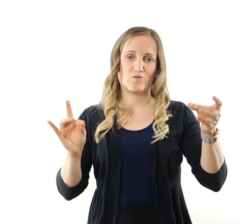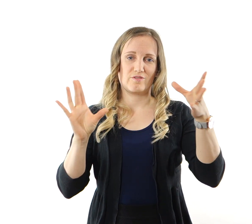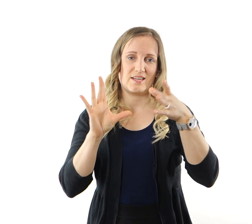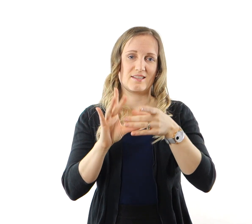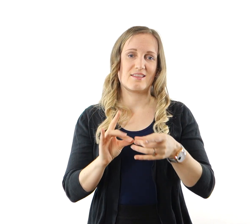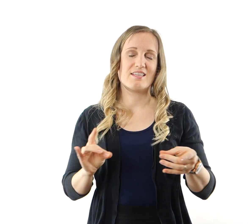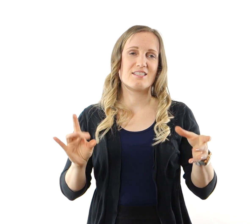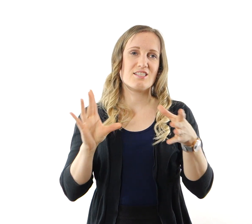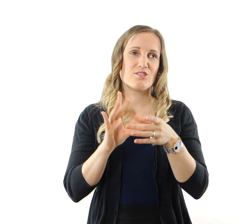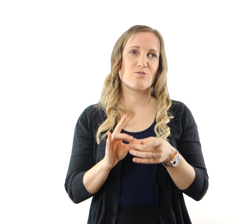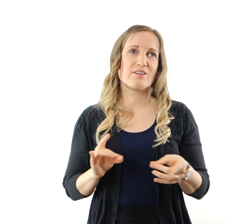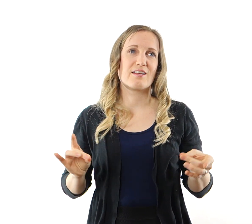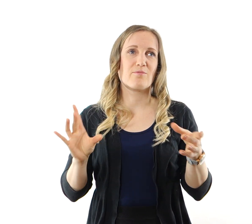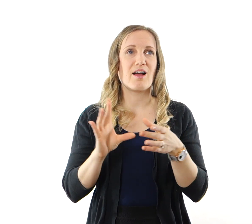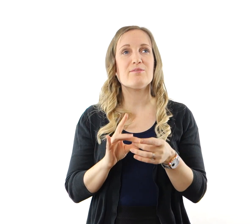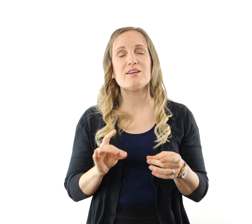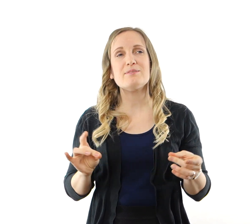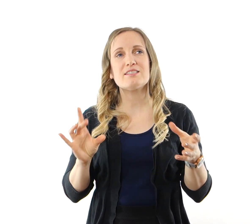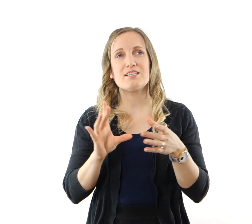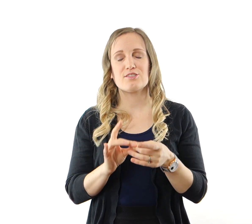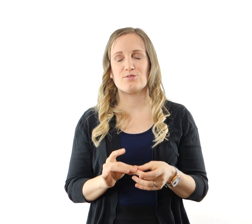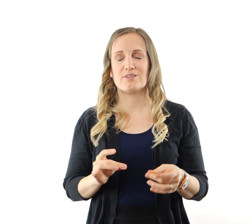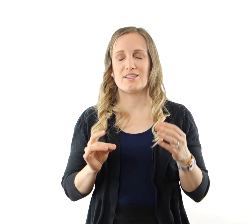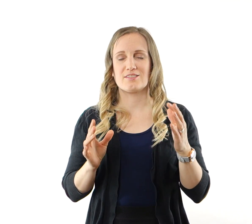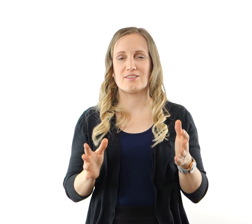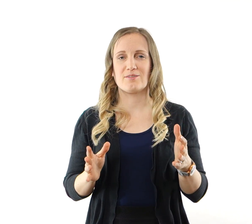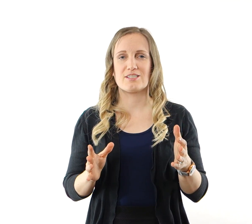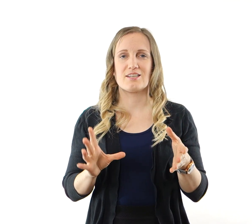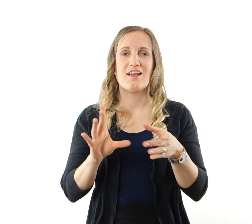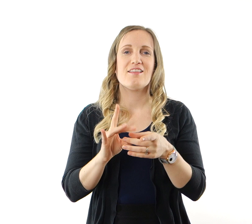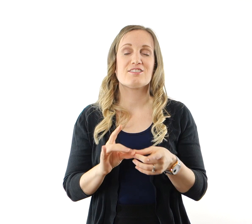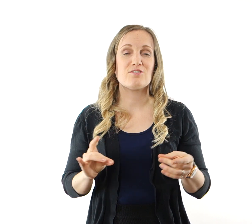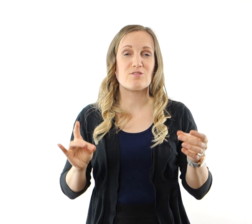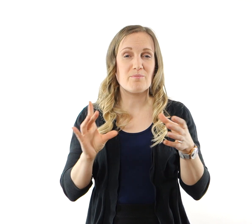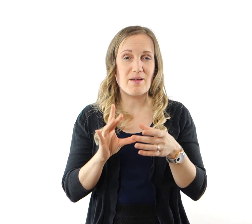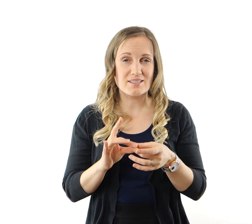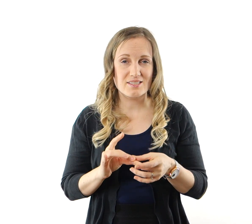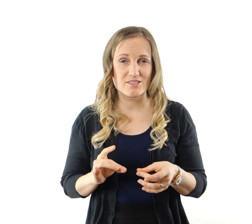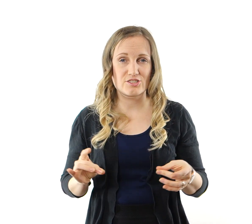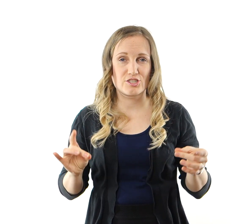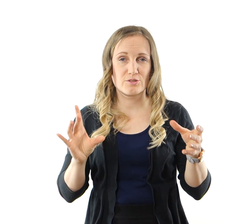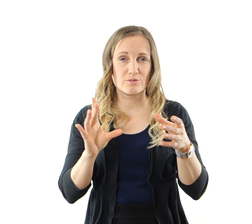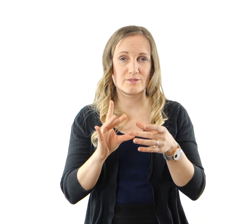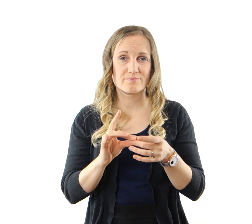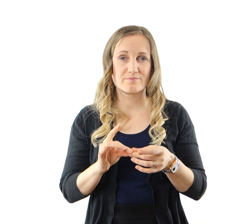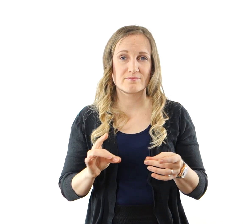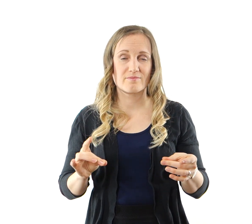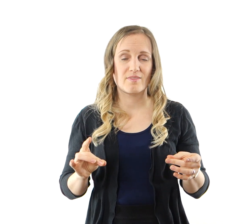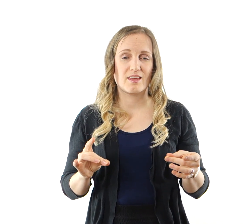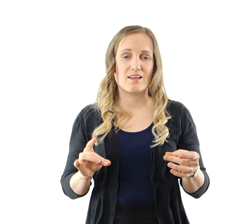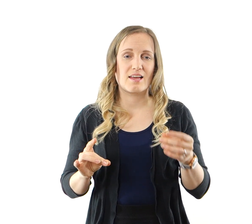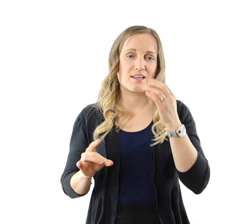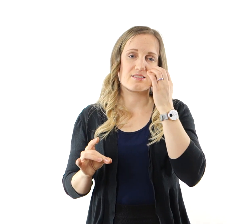story. This is story. Now, why would I be signing story? That's a good question. This is also message too. And